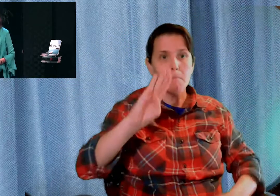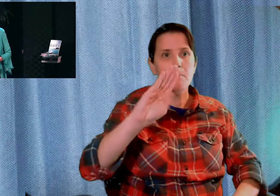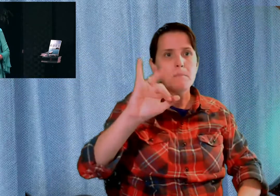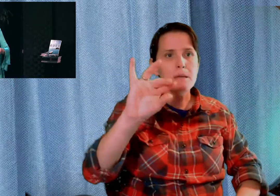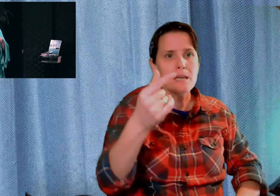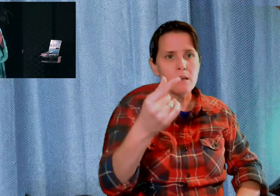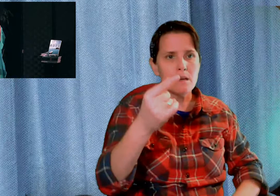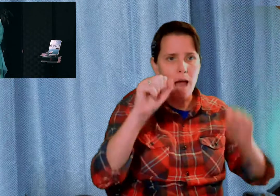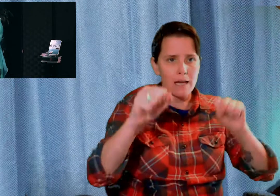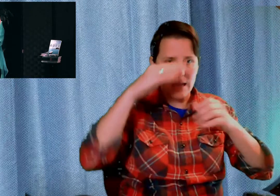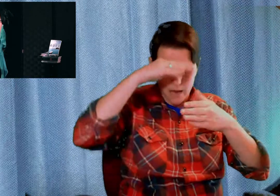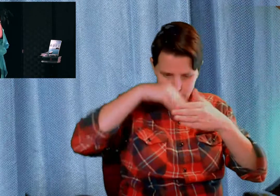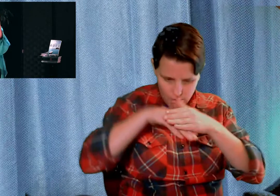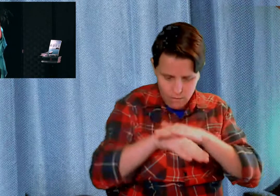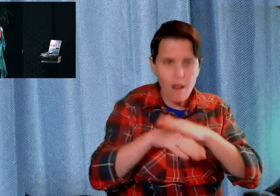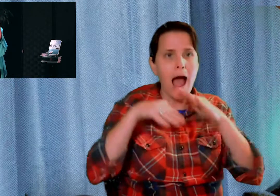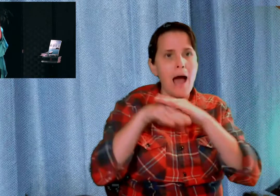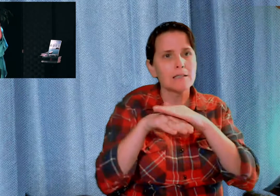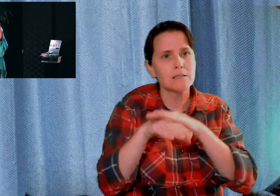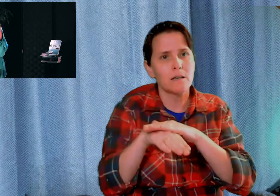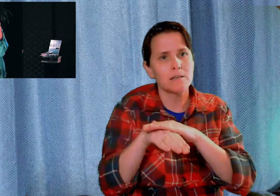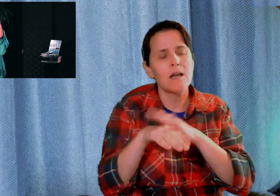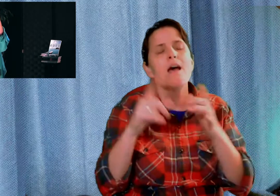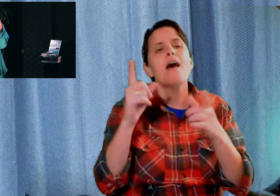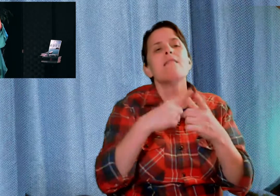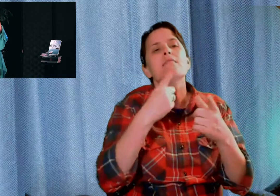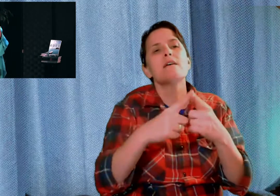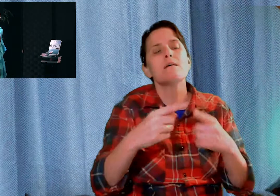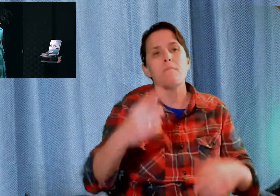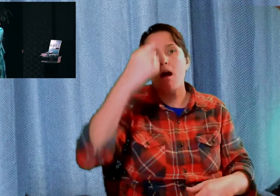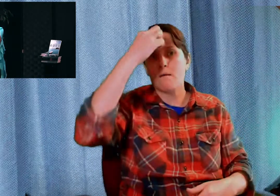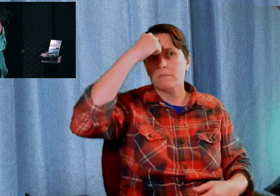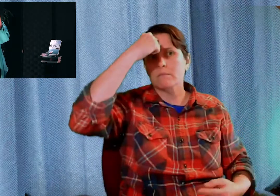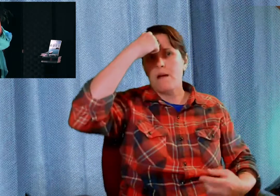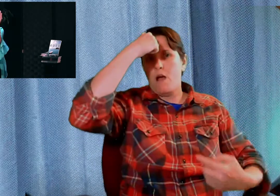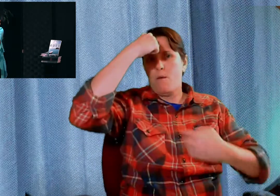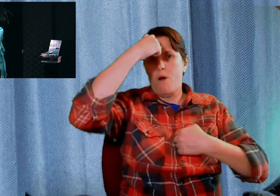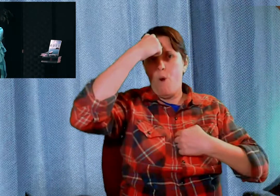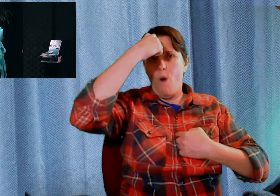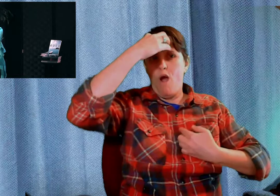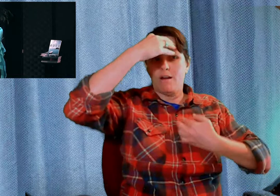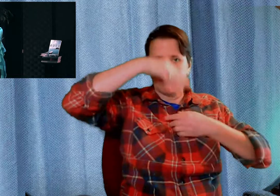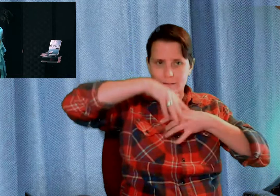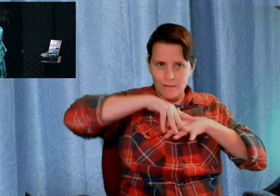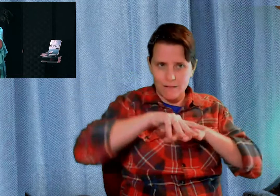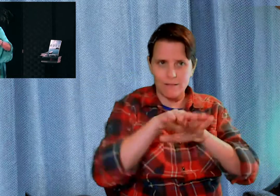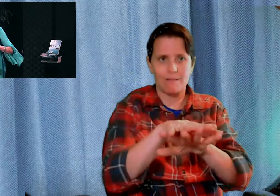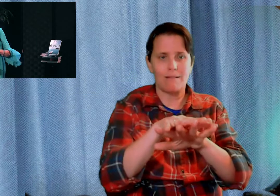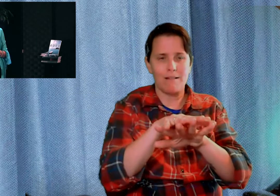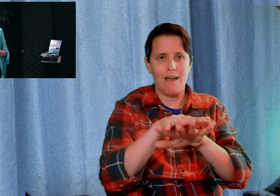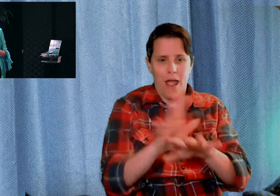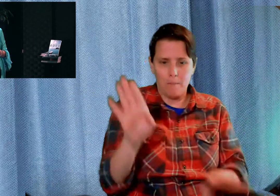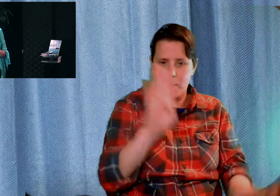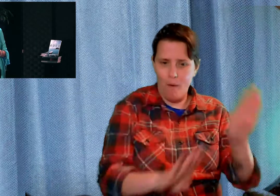access your being, your heart and mind come into coherence, and your biochemical system comes into coherence, and